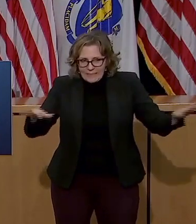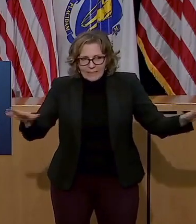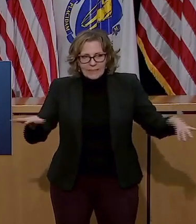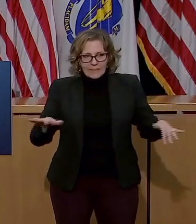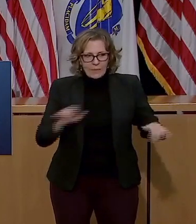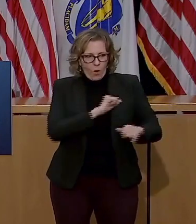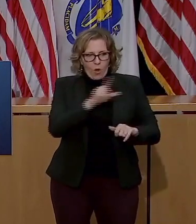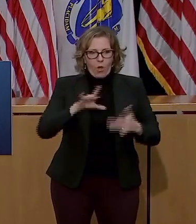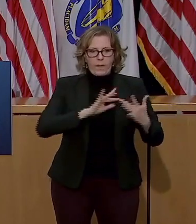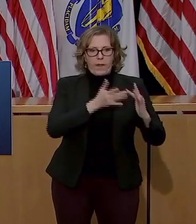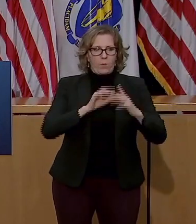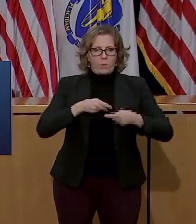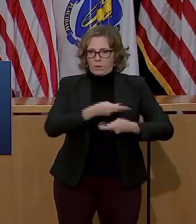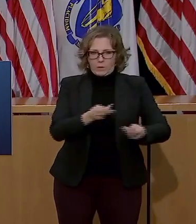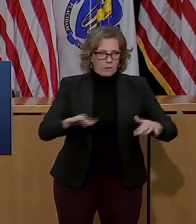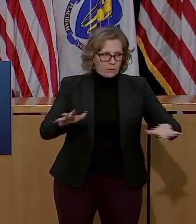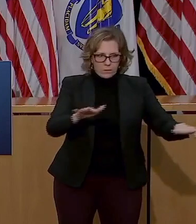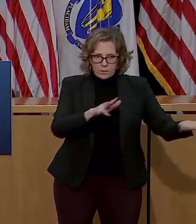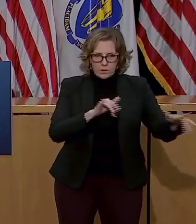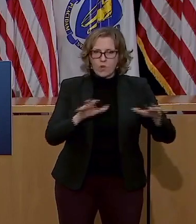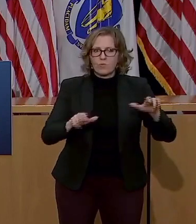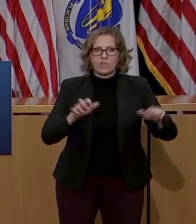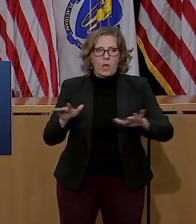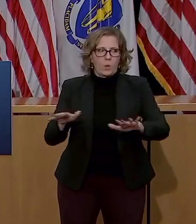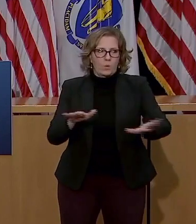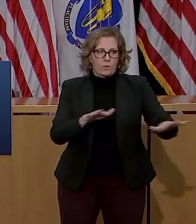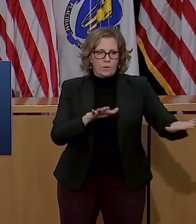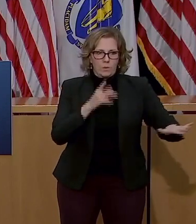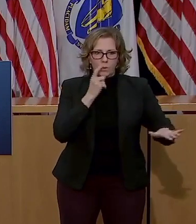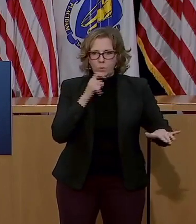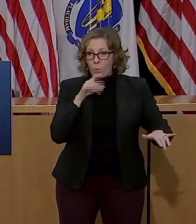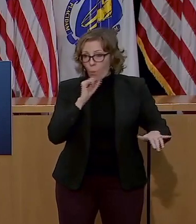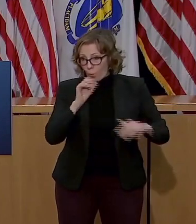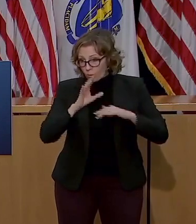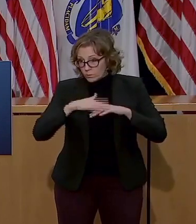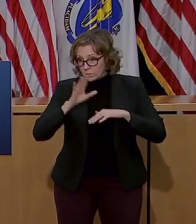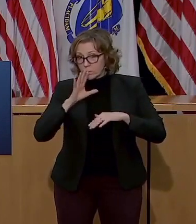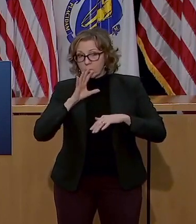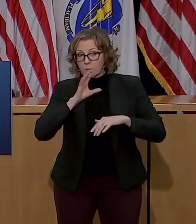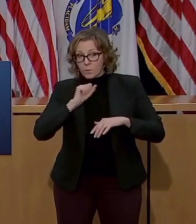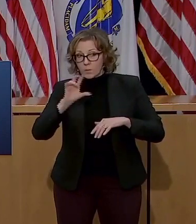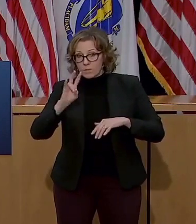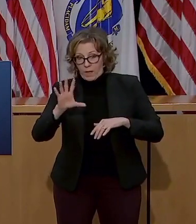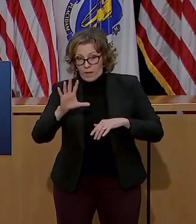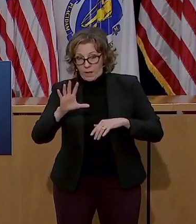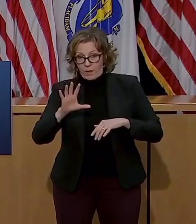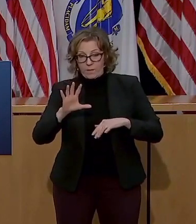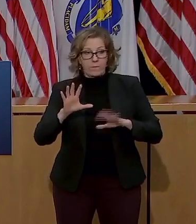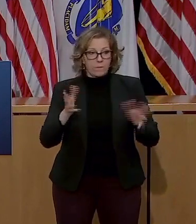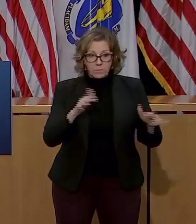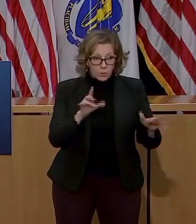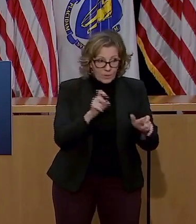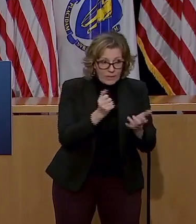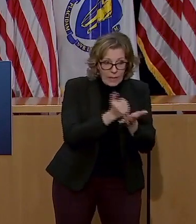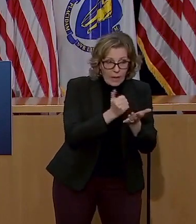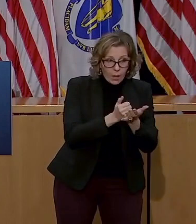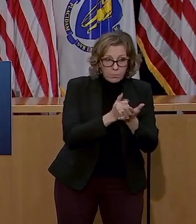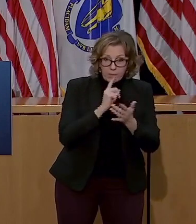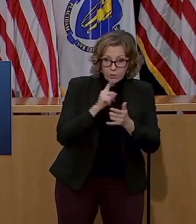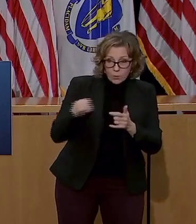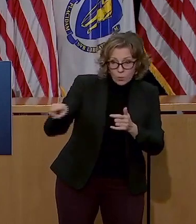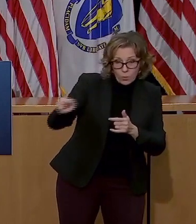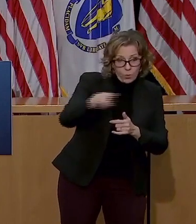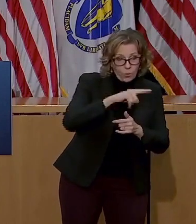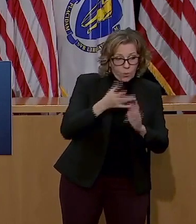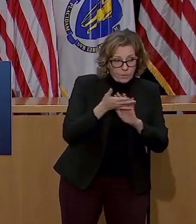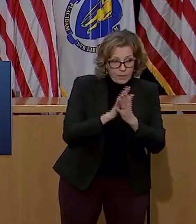next Monday, and reaching out to individuals who are over 75 in their communities, ask if they need help to get them vaccinated. That's one thing we're